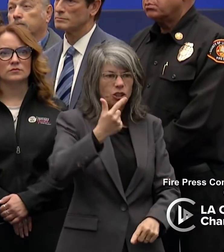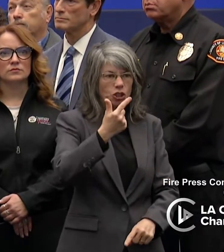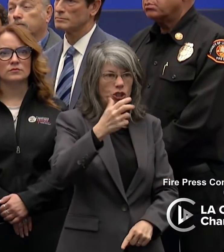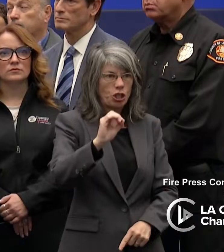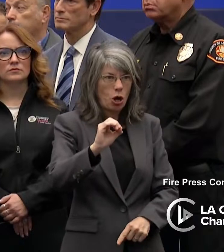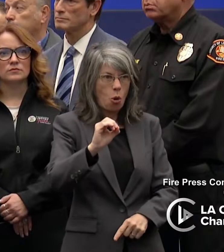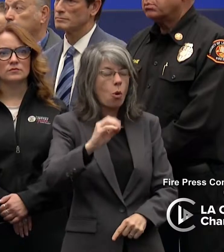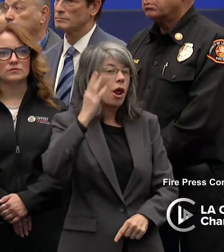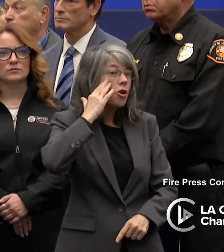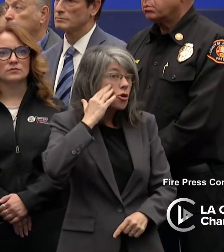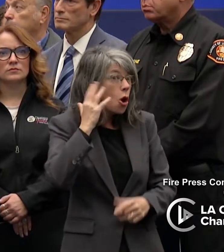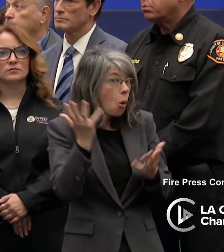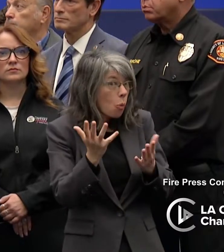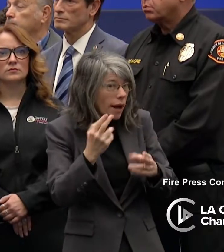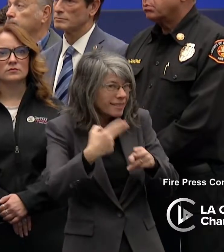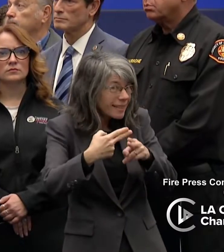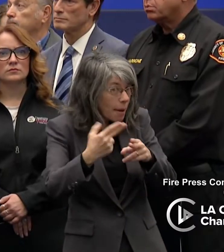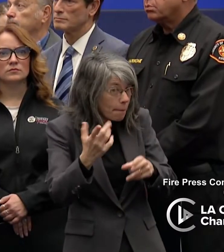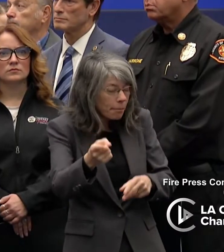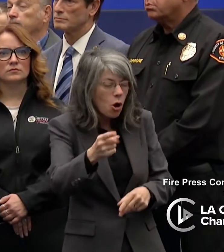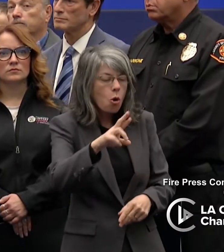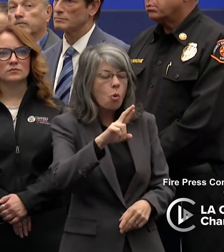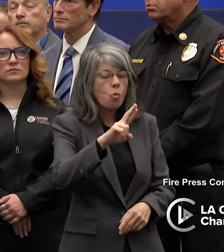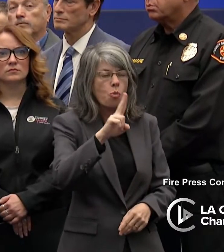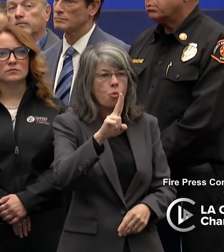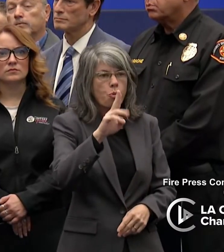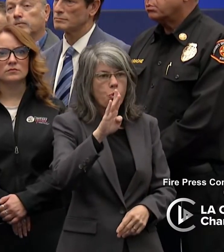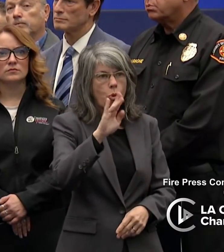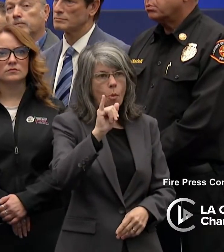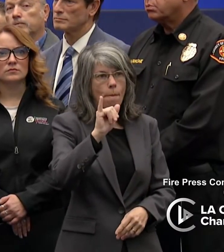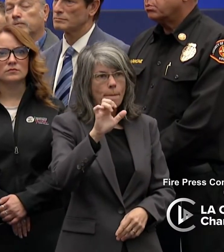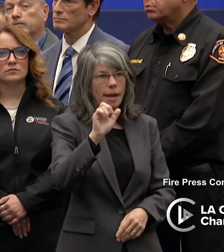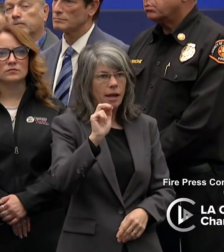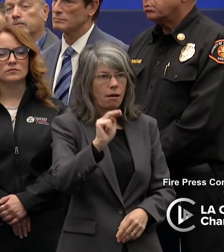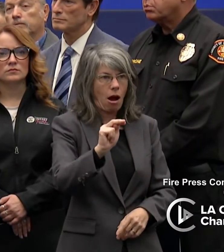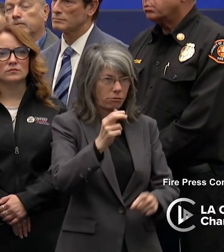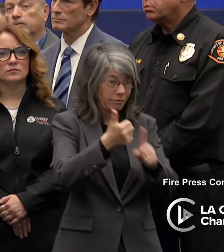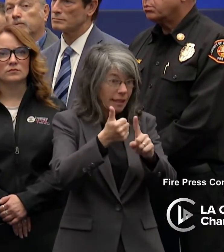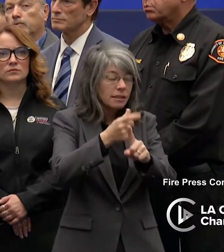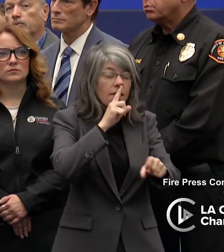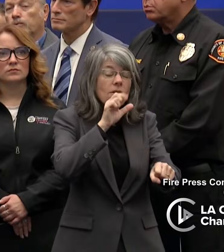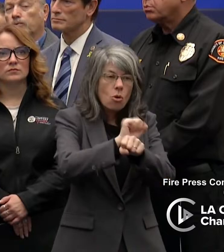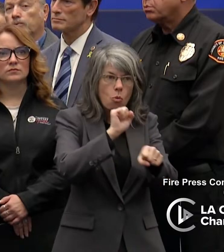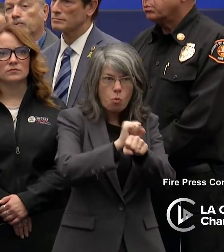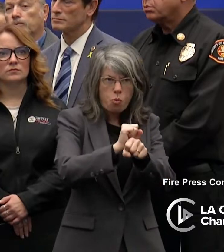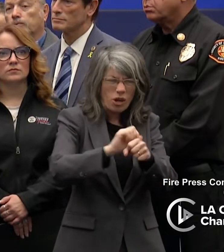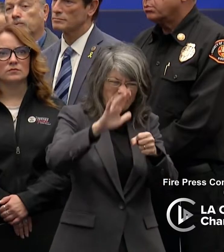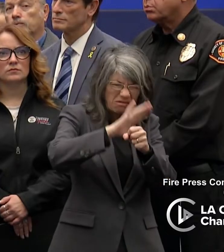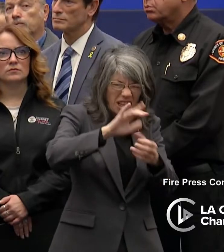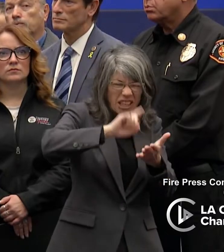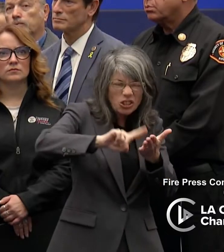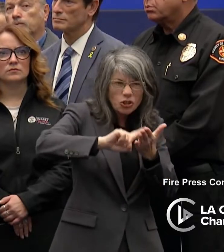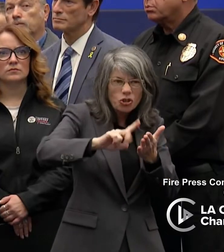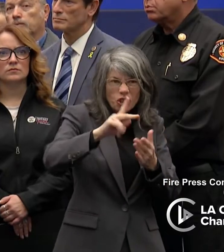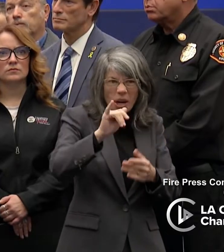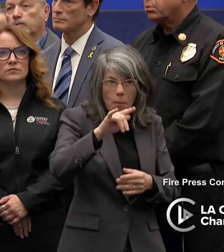Rubicon to assist the public at various checkpoints. These humanitarian aid workers will be available at checkpoints to direct residents to resources